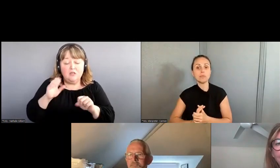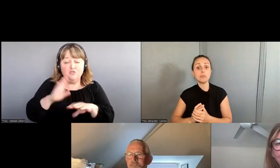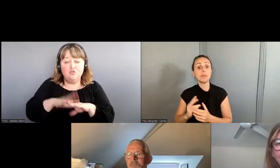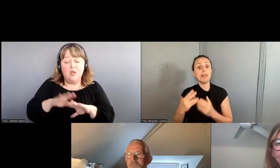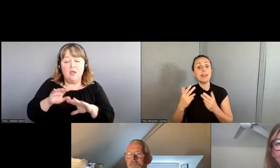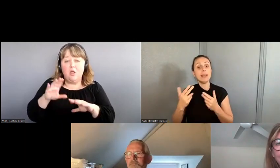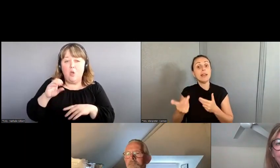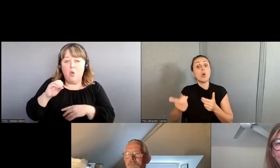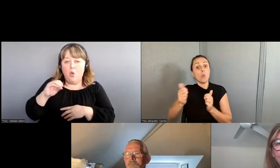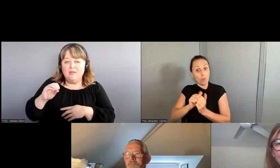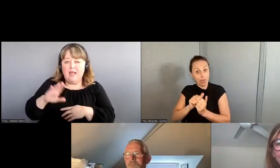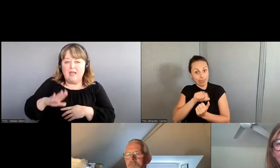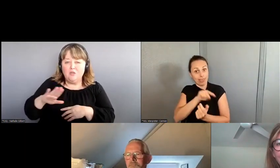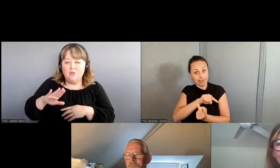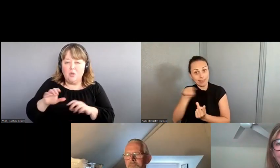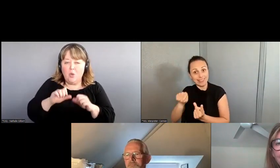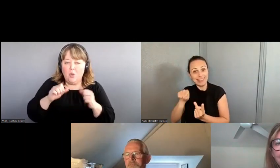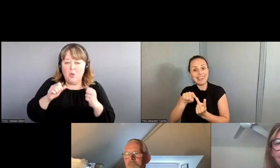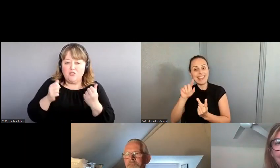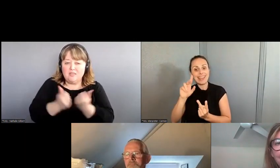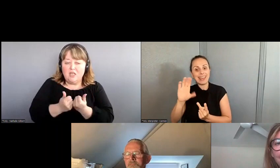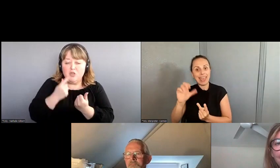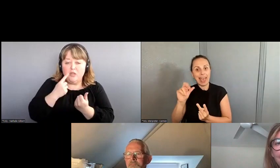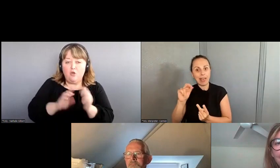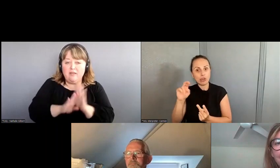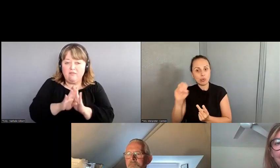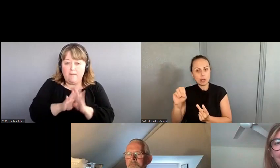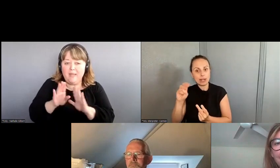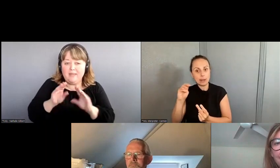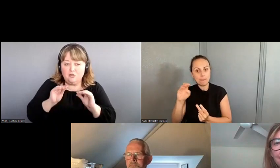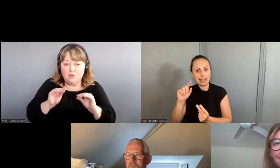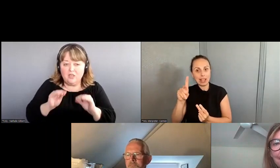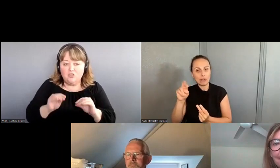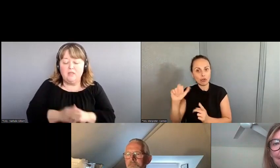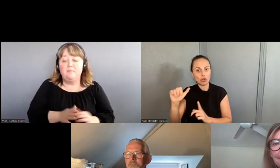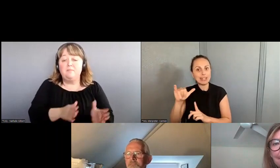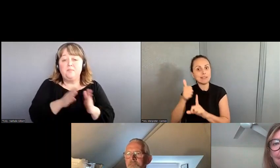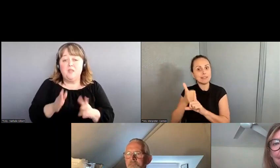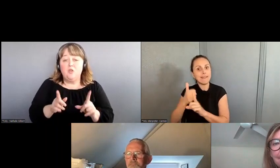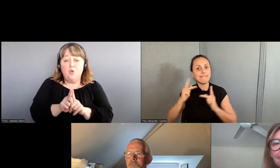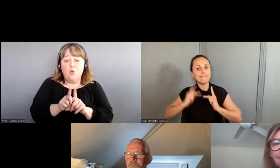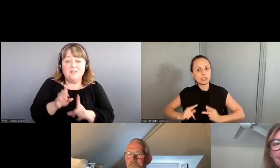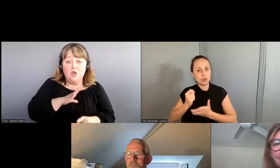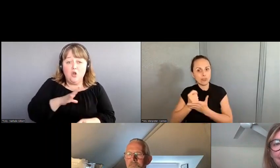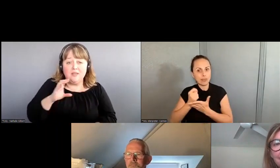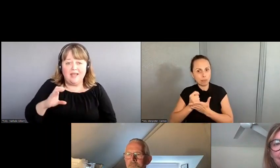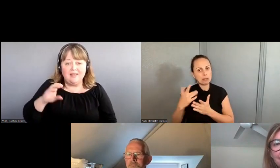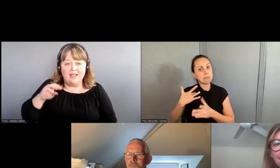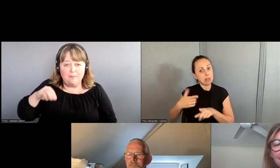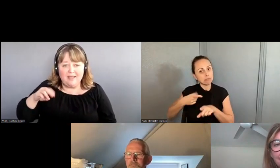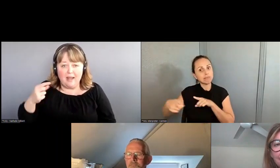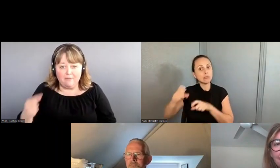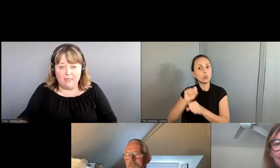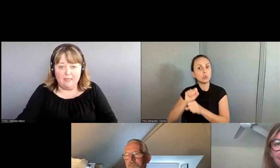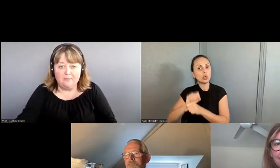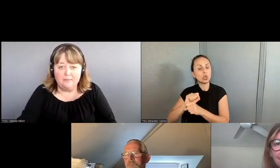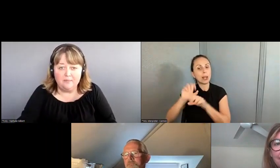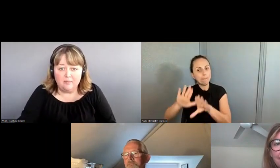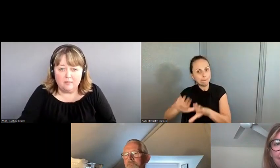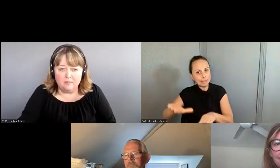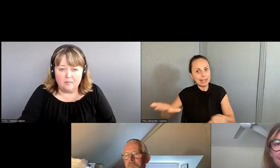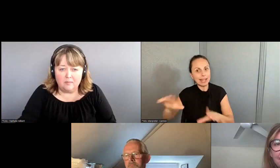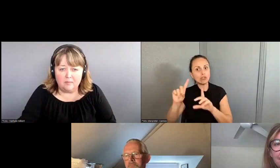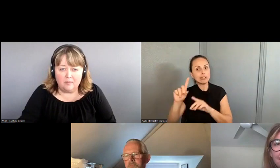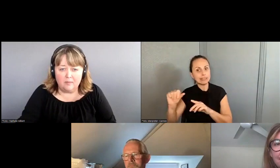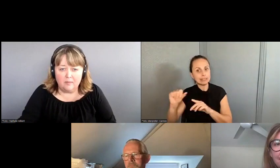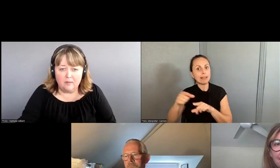Joining Hubert is Catherine McGilvray. Catherine is a physiotherapist who primarily works in the pediatric